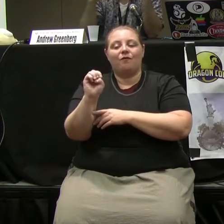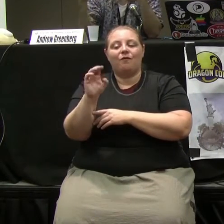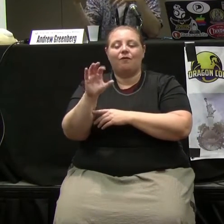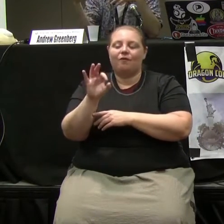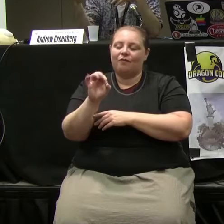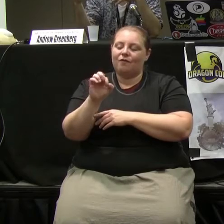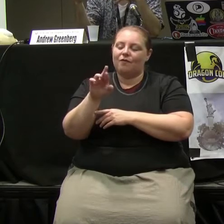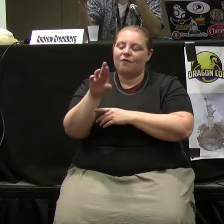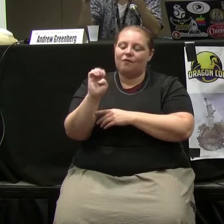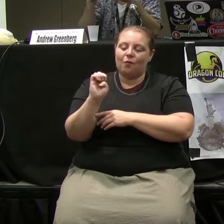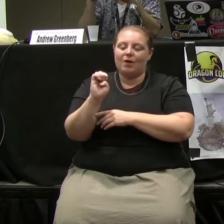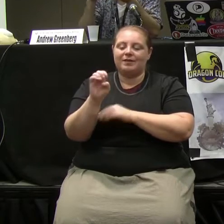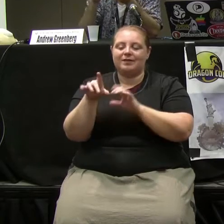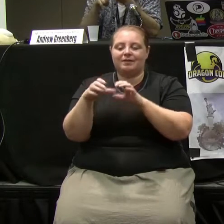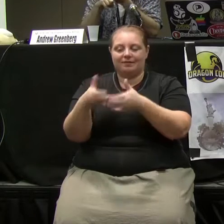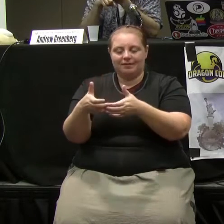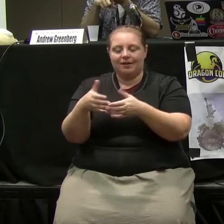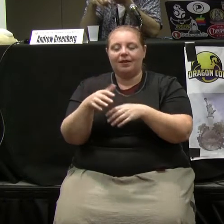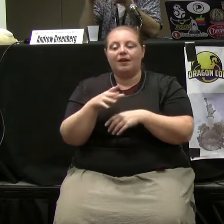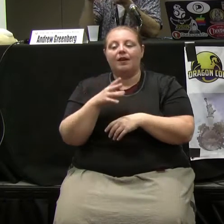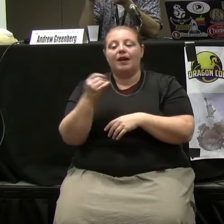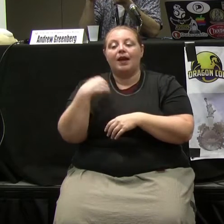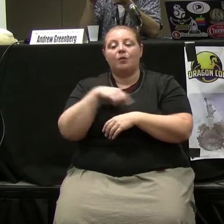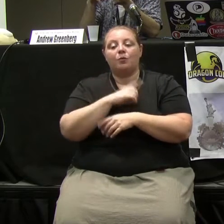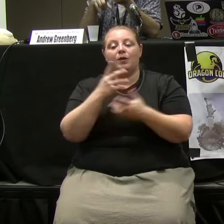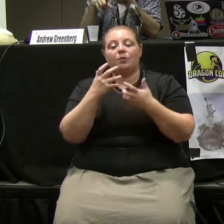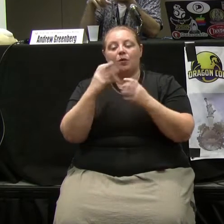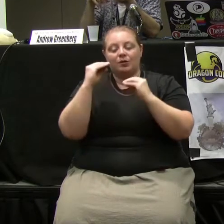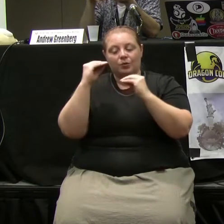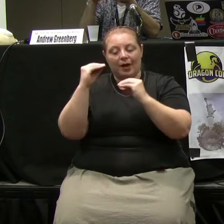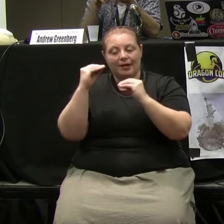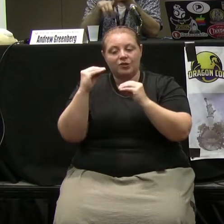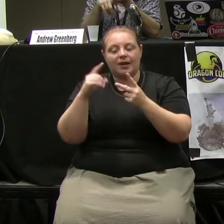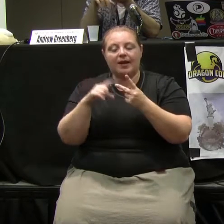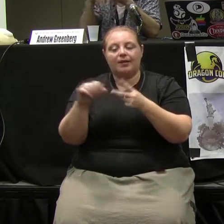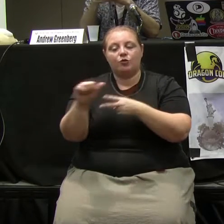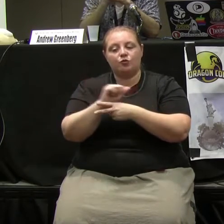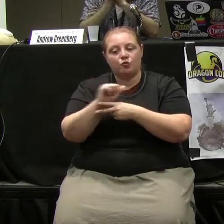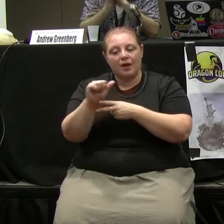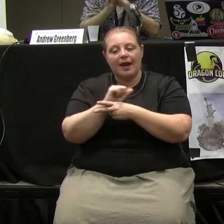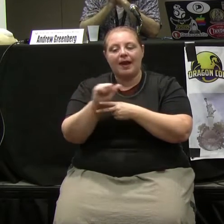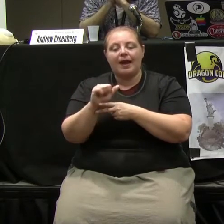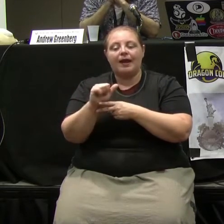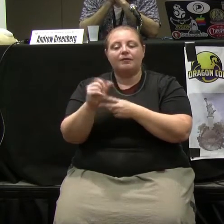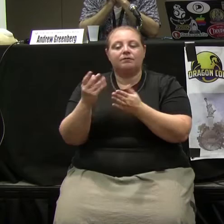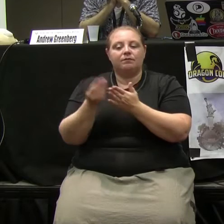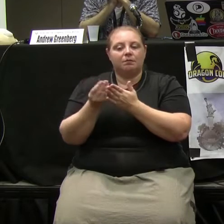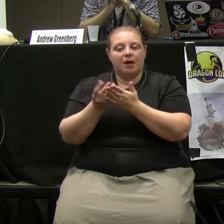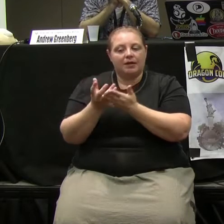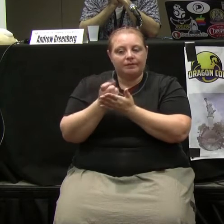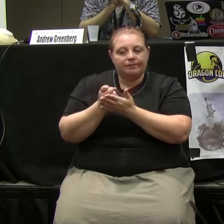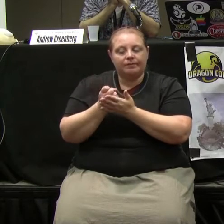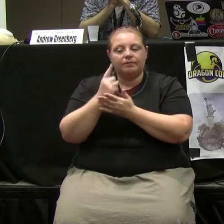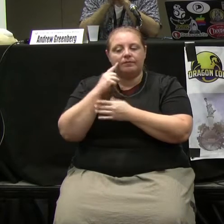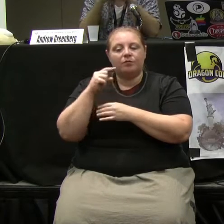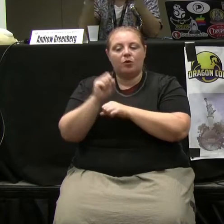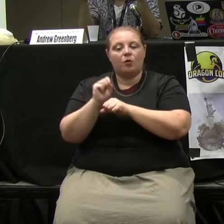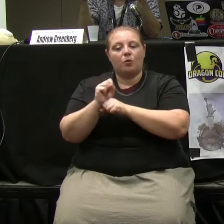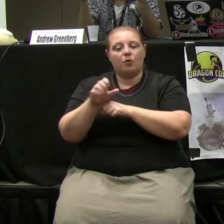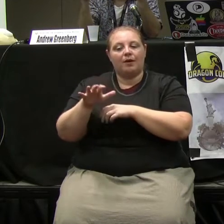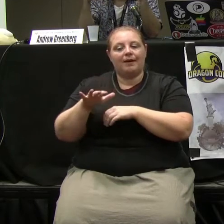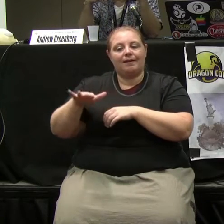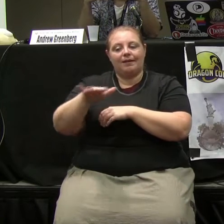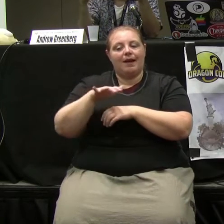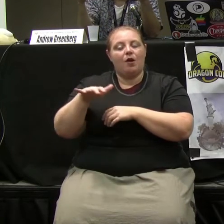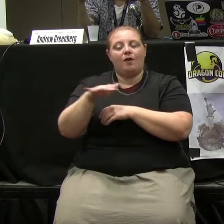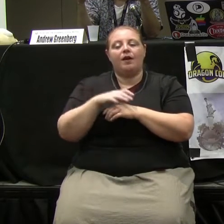millions of dollars in training to create a more better educated, better trained, better compensated workforce in the region. And we just